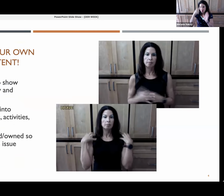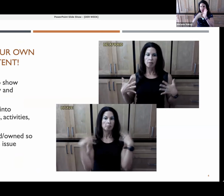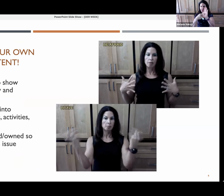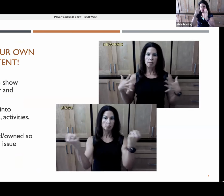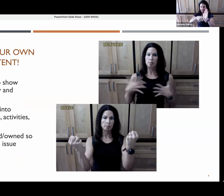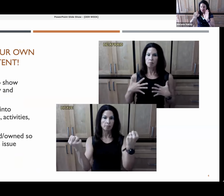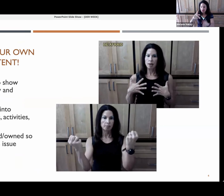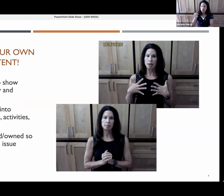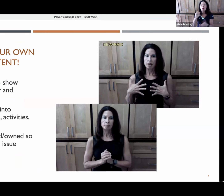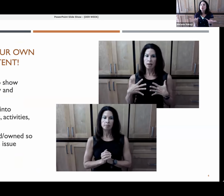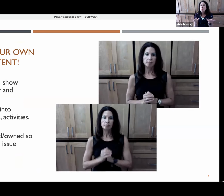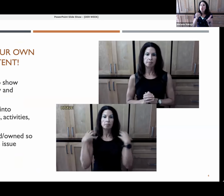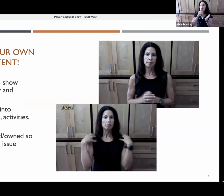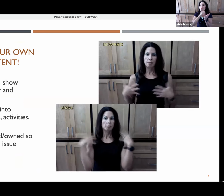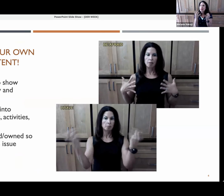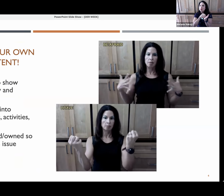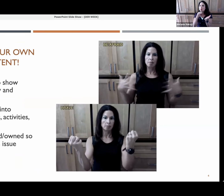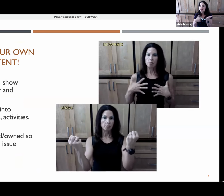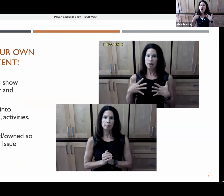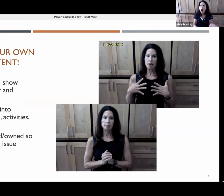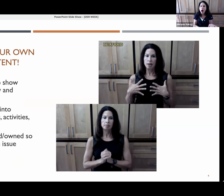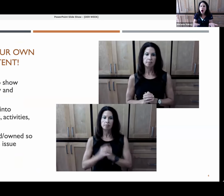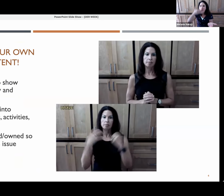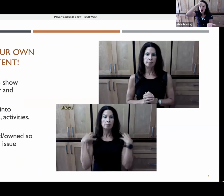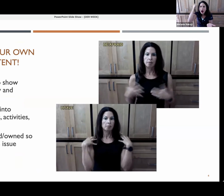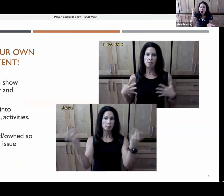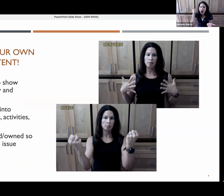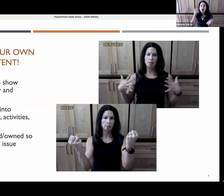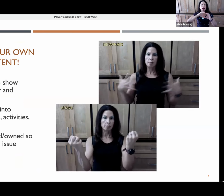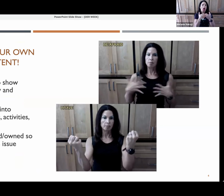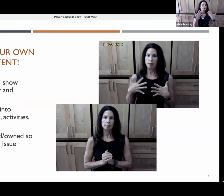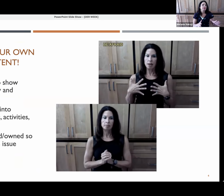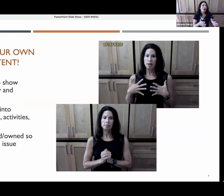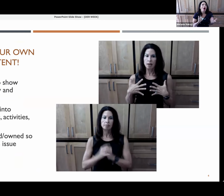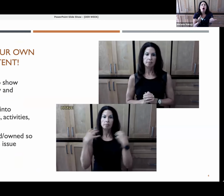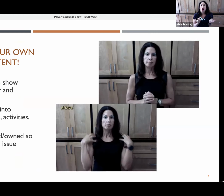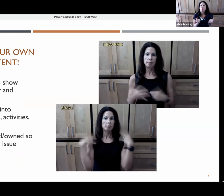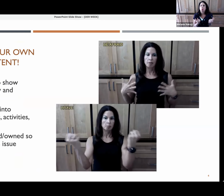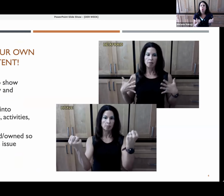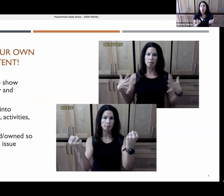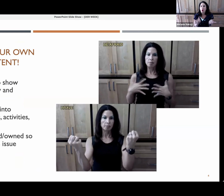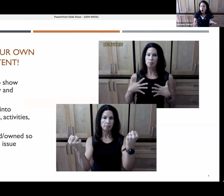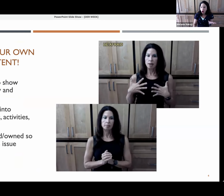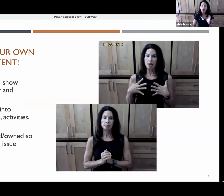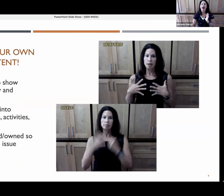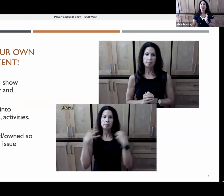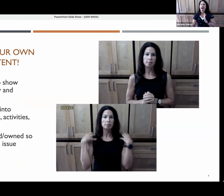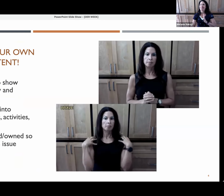85 gifts, actually, for example. And many students totally forget, they go into class and they're